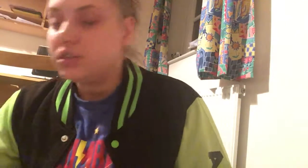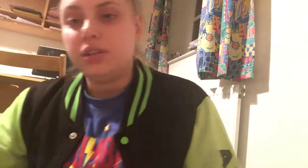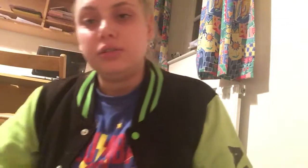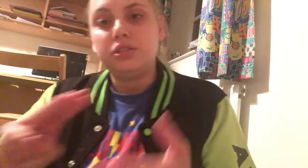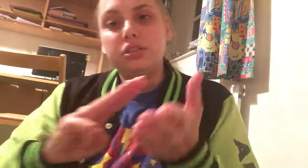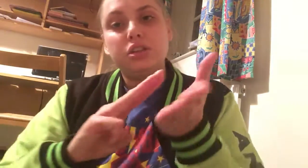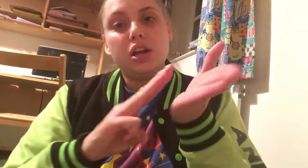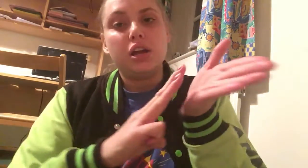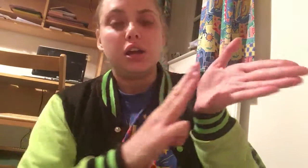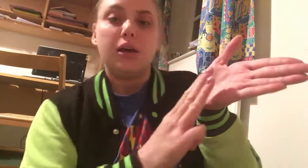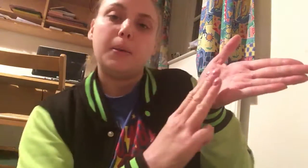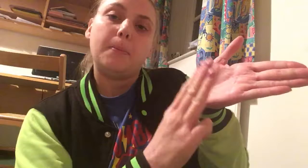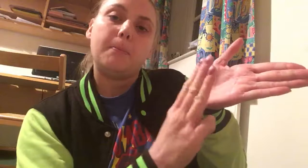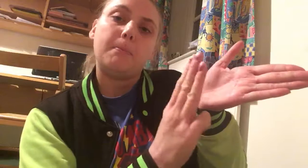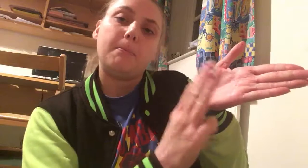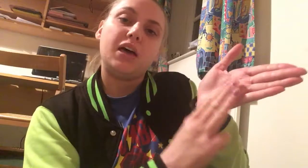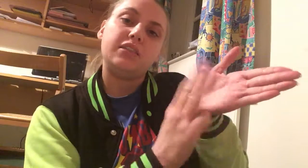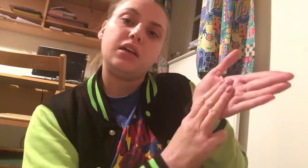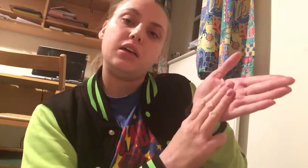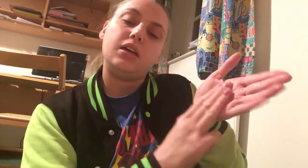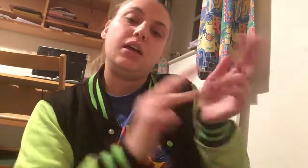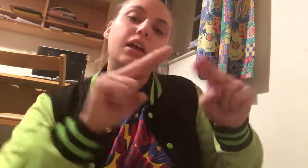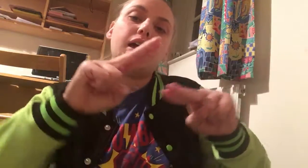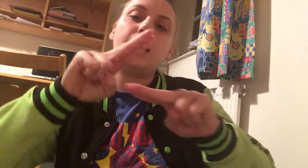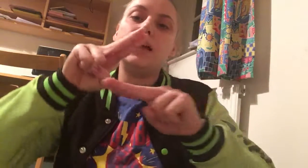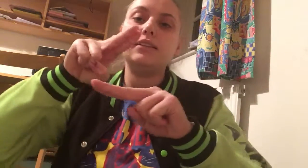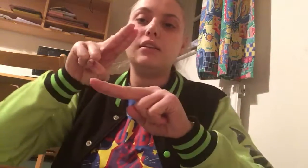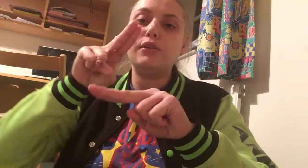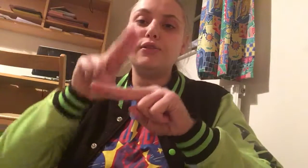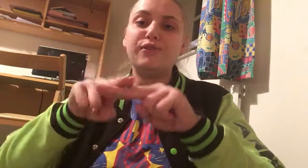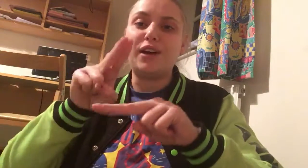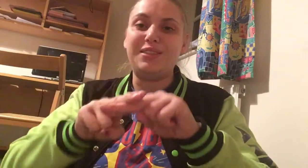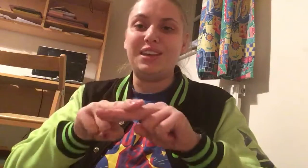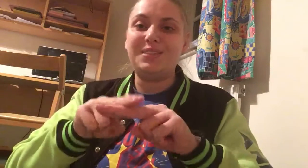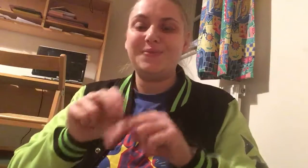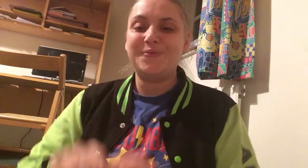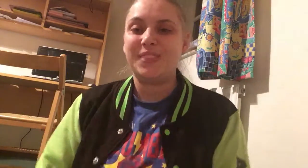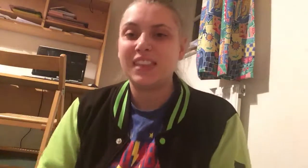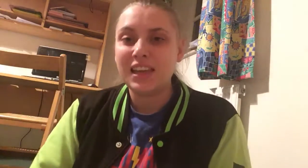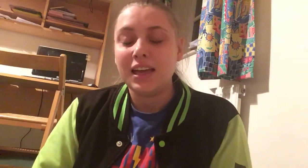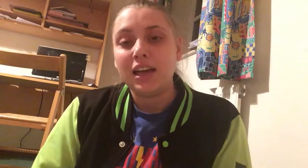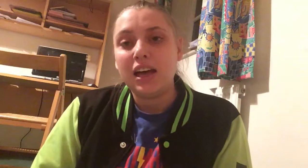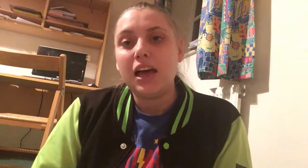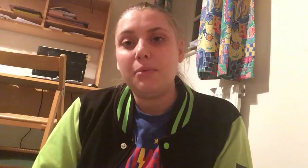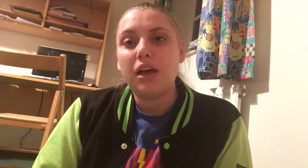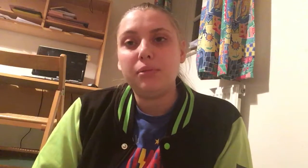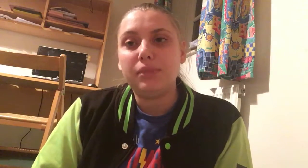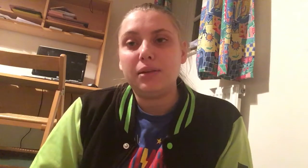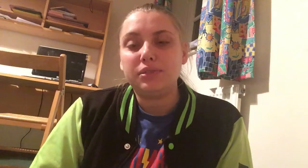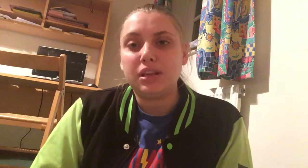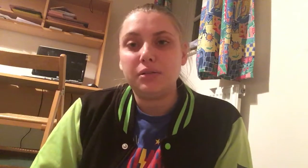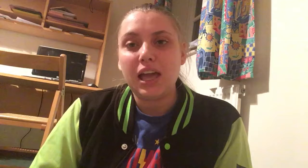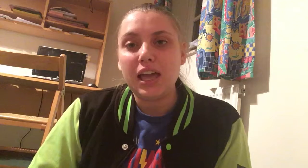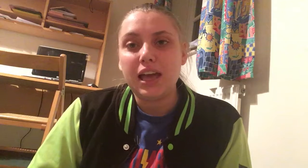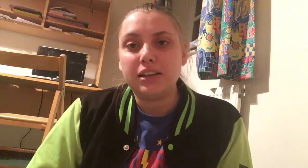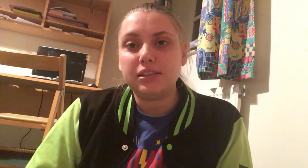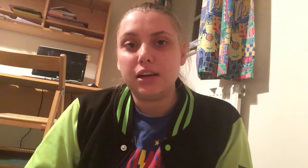So you just do mother and father. I hope that was okay and I hope